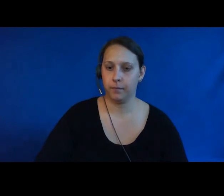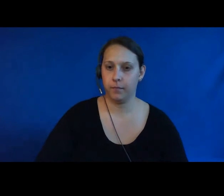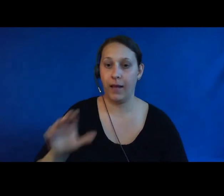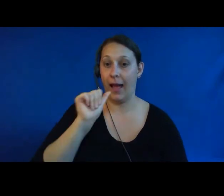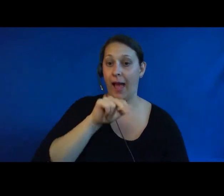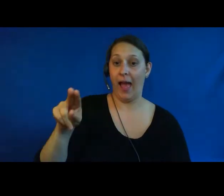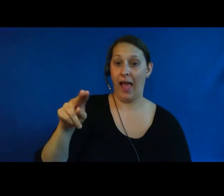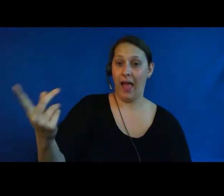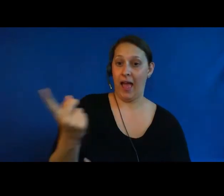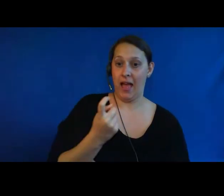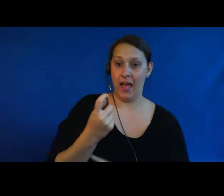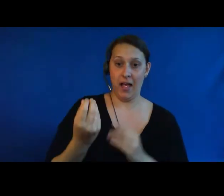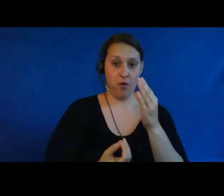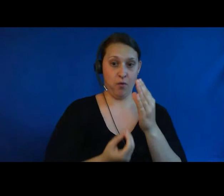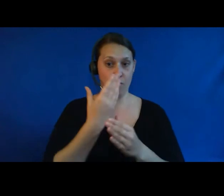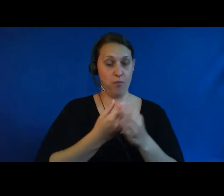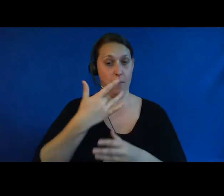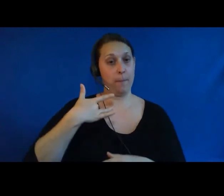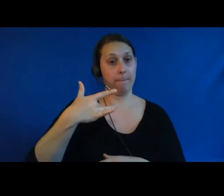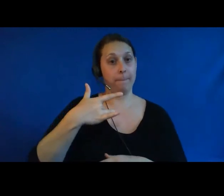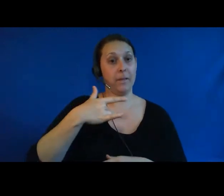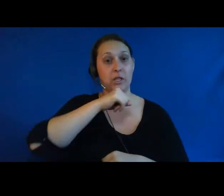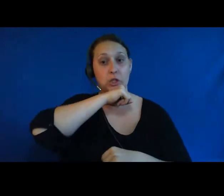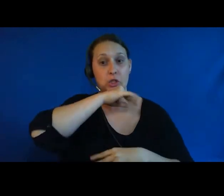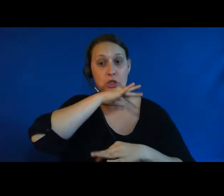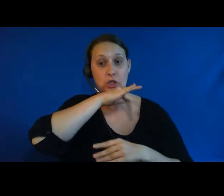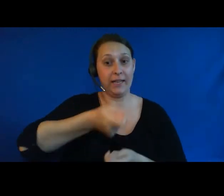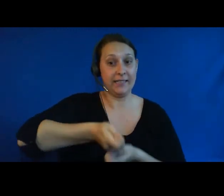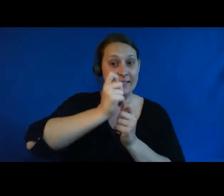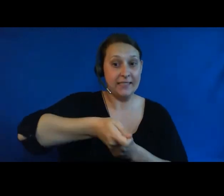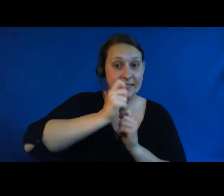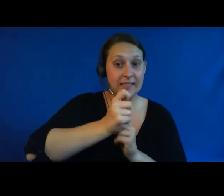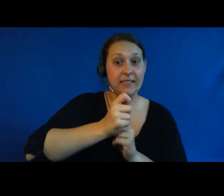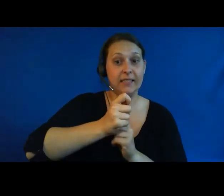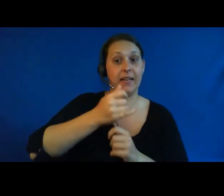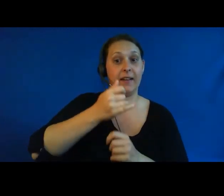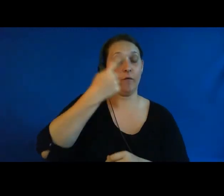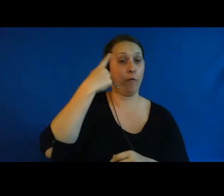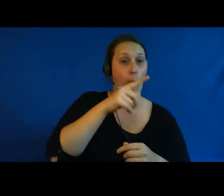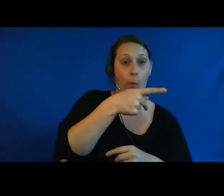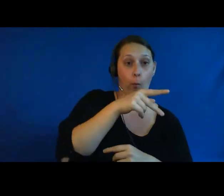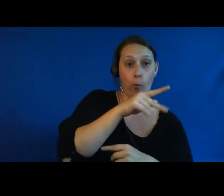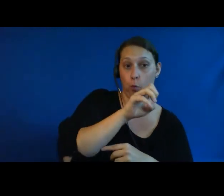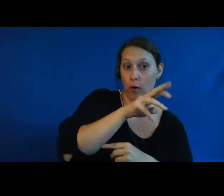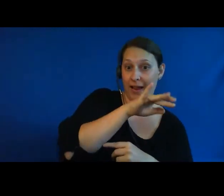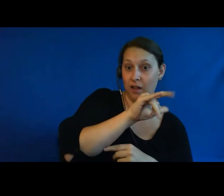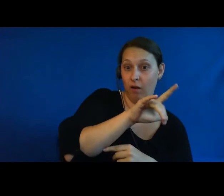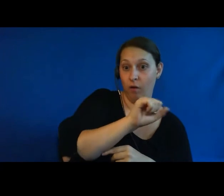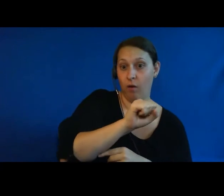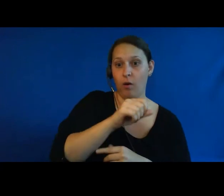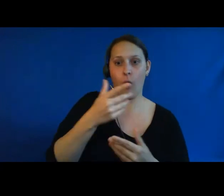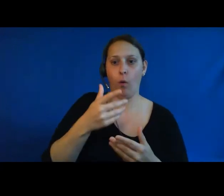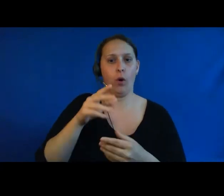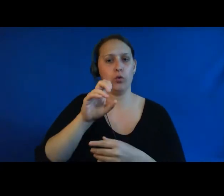soil between the perennials, or does loosening the soil only encourage weeds? Yeah, so we are trying to